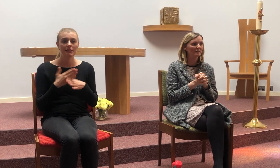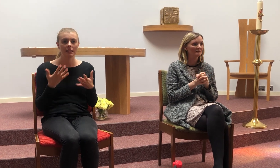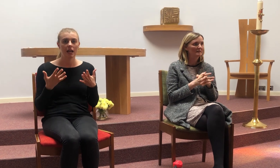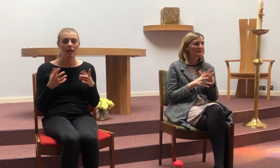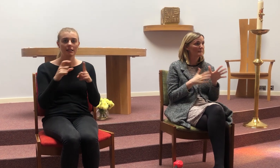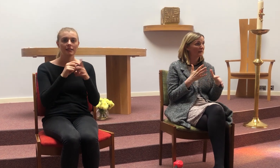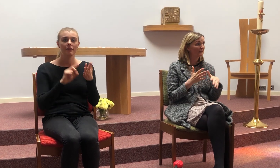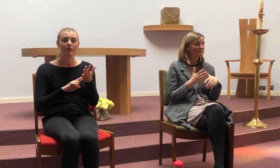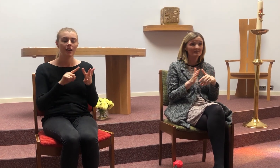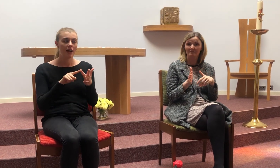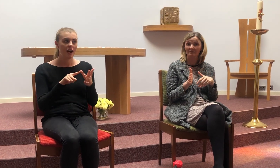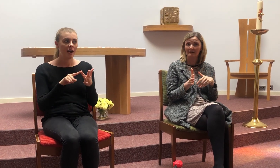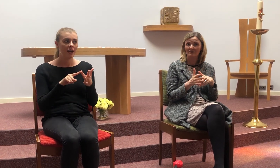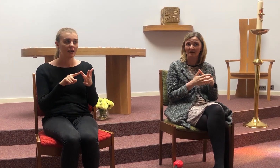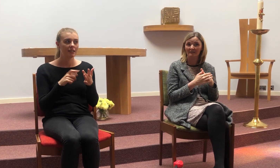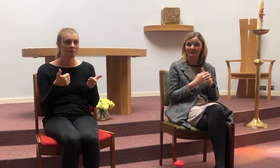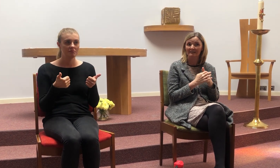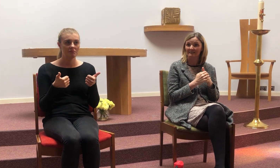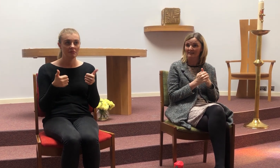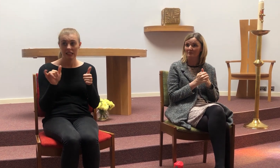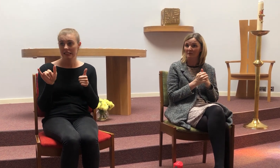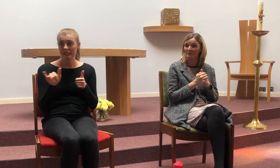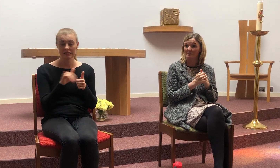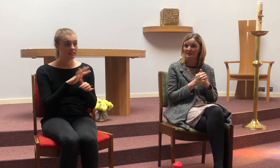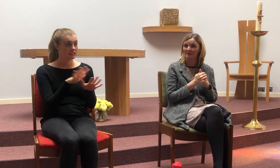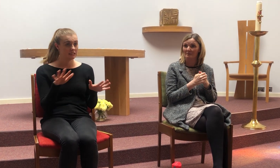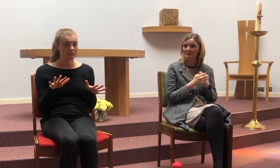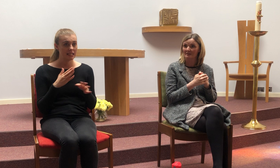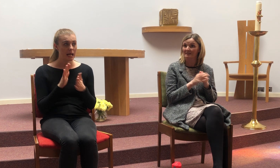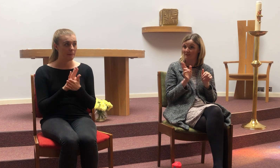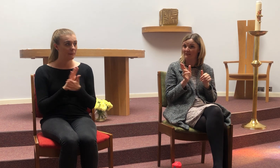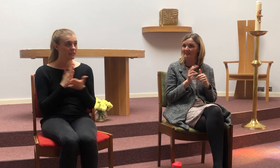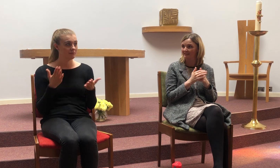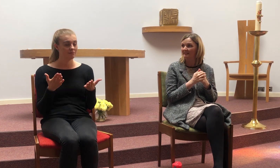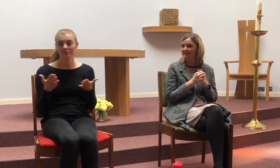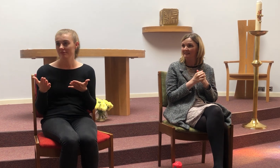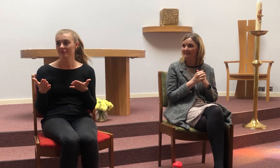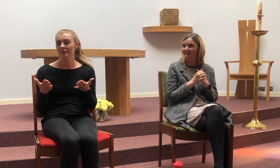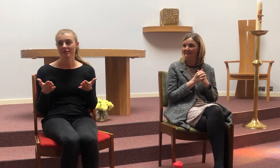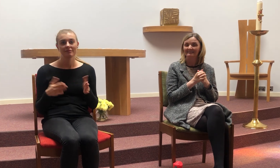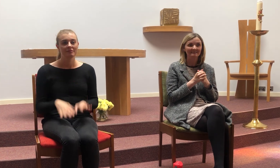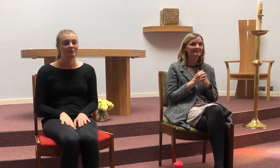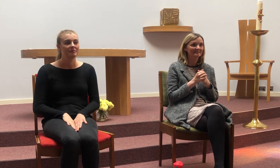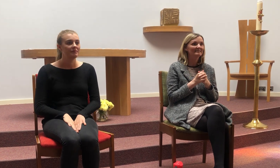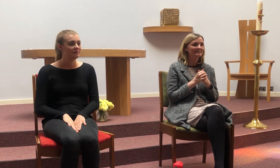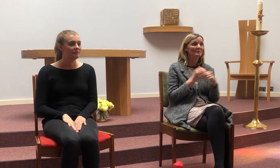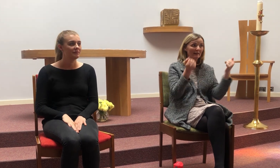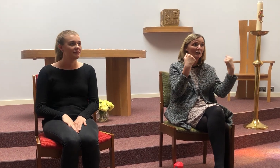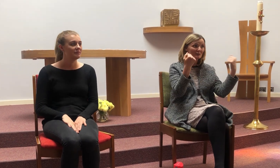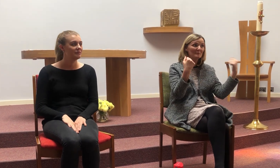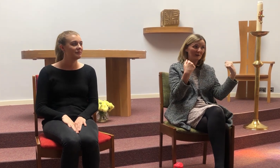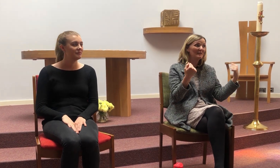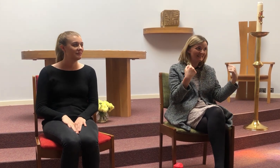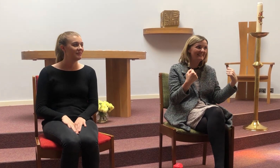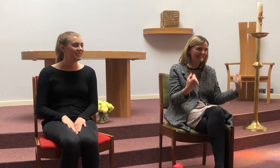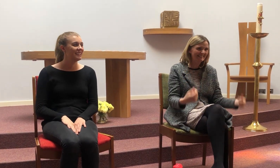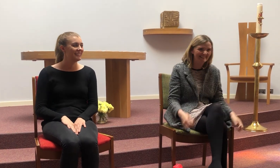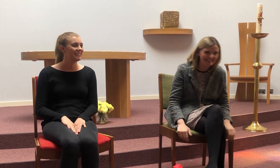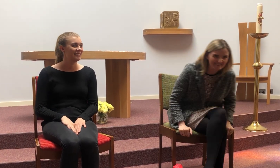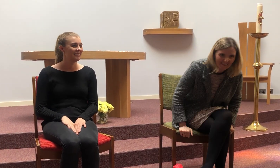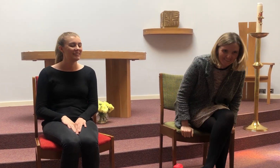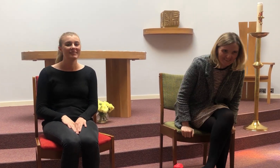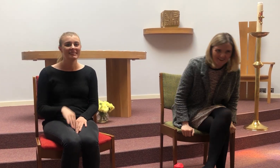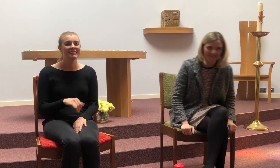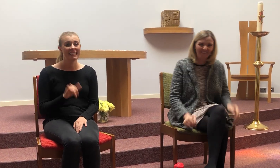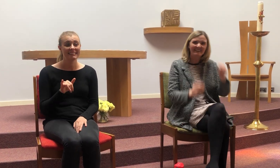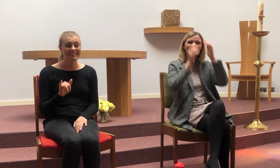bit of a background. Is that correct? Yeah? That's what you want me to talk about? Is that right? Yeah? Some head nods would be good.